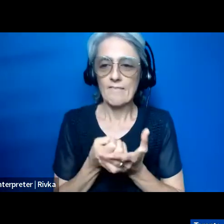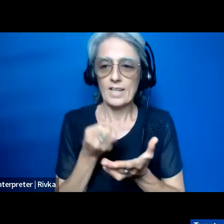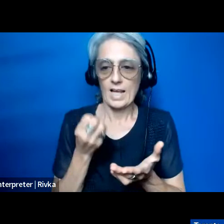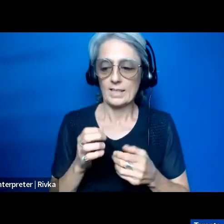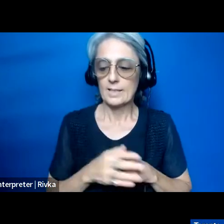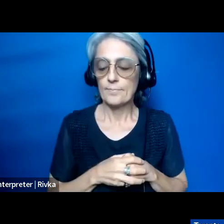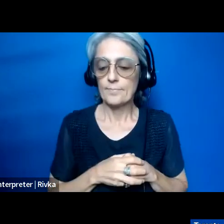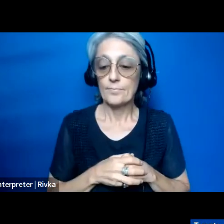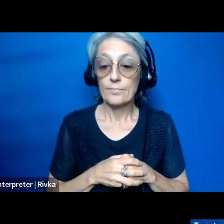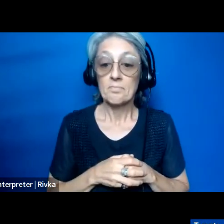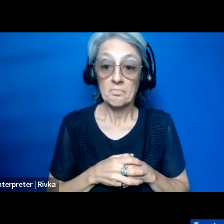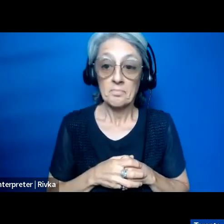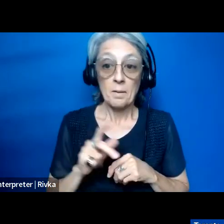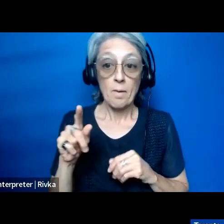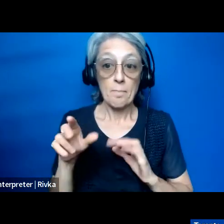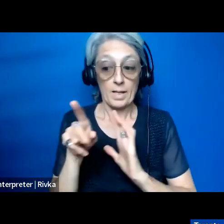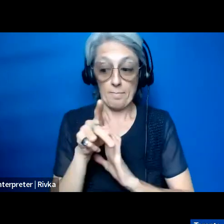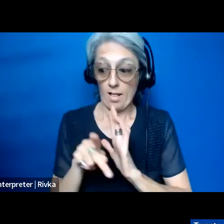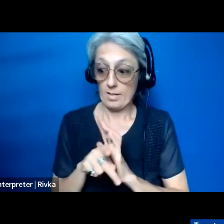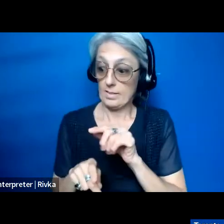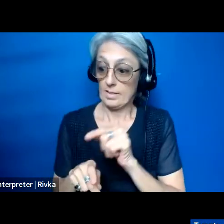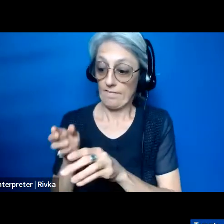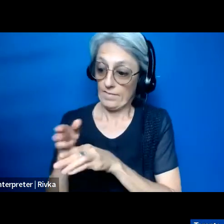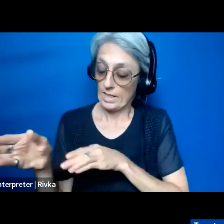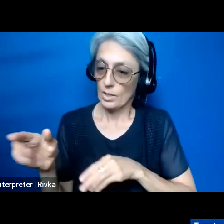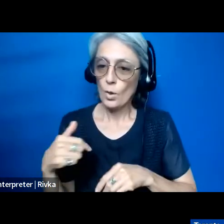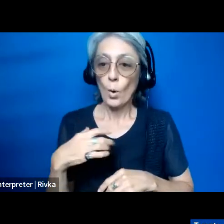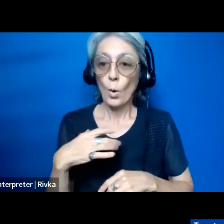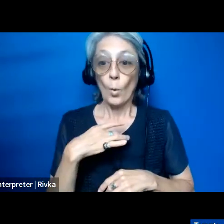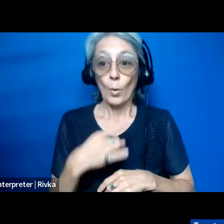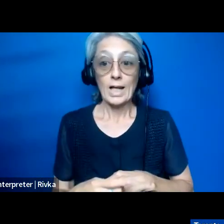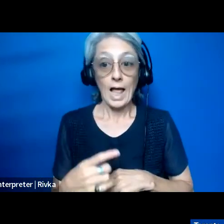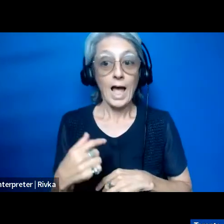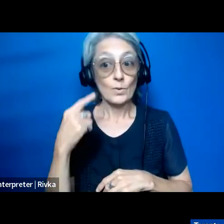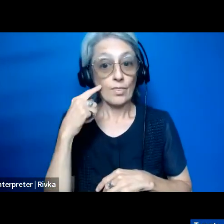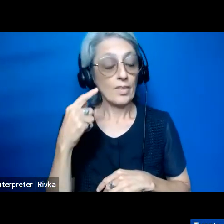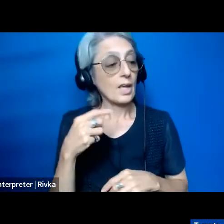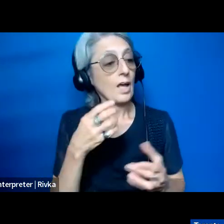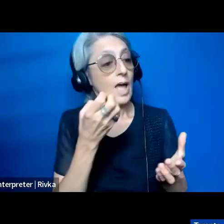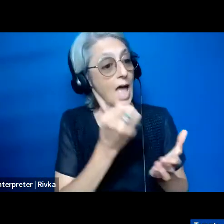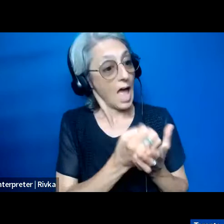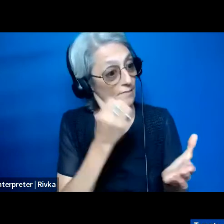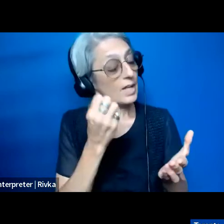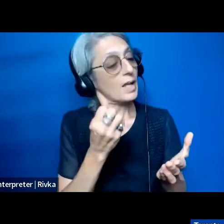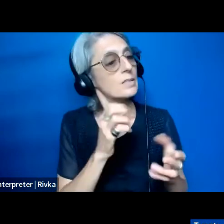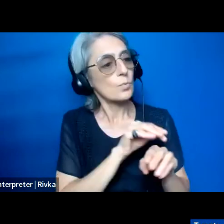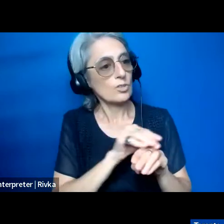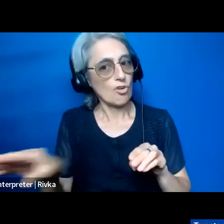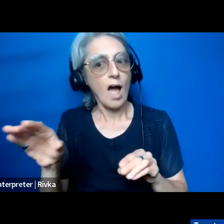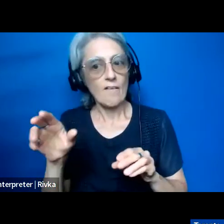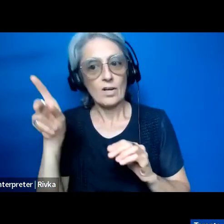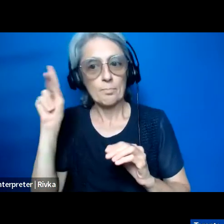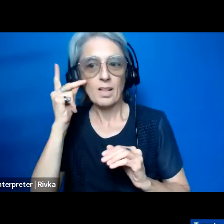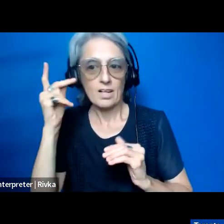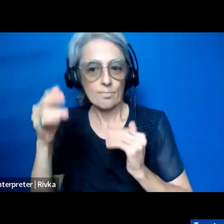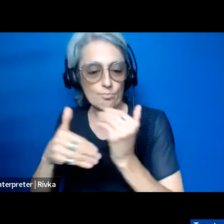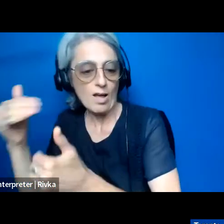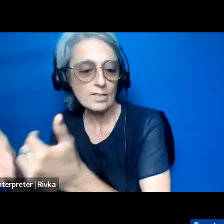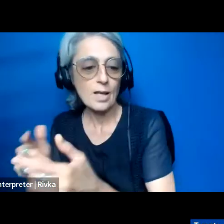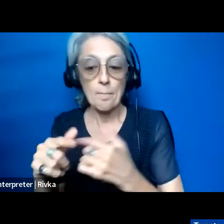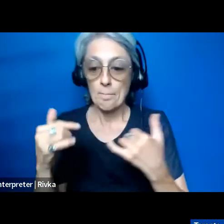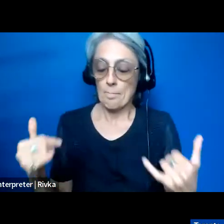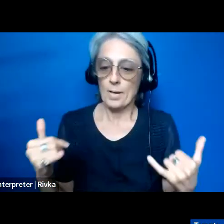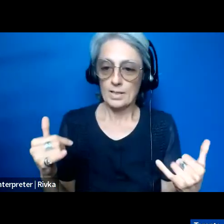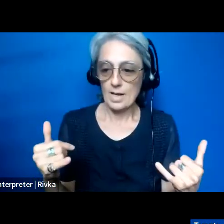public policy, we like to believe that evidence drives the policy process. But now with the rise of the post-truth